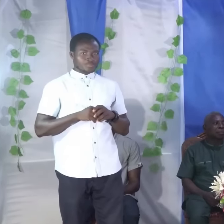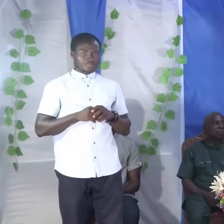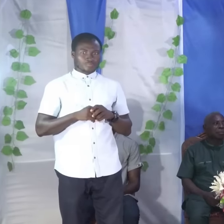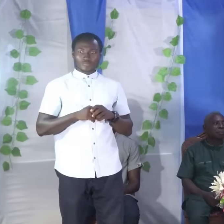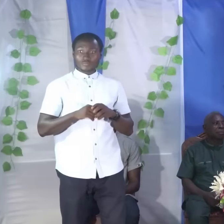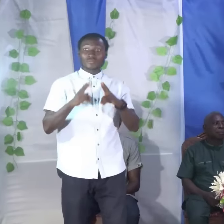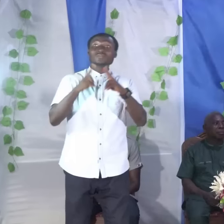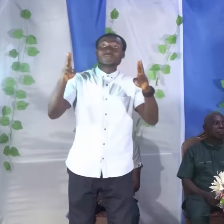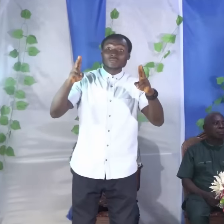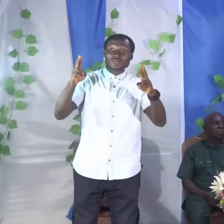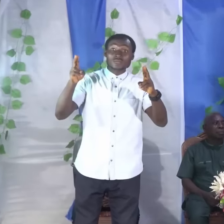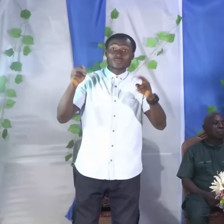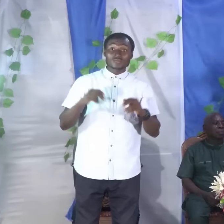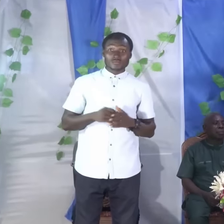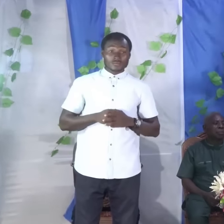enti